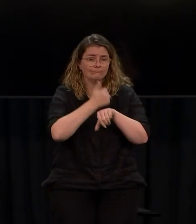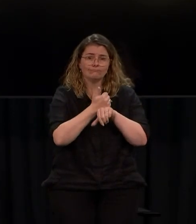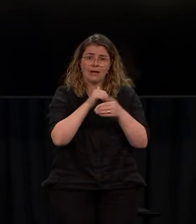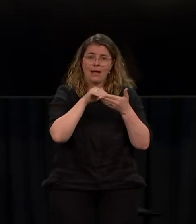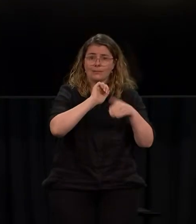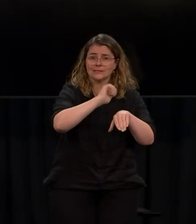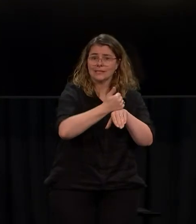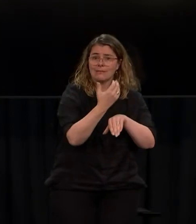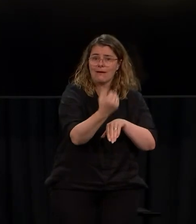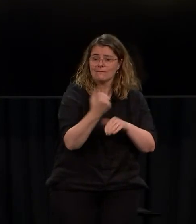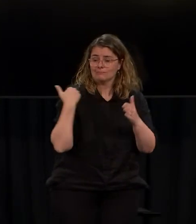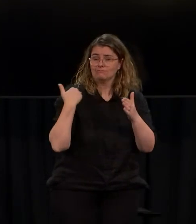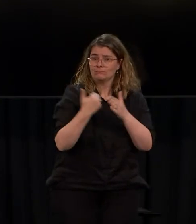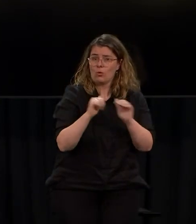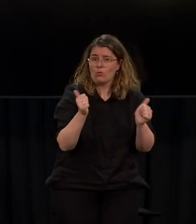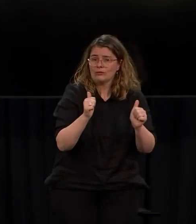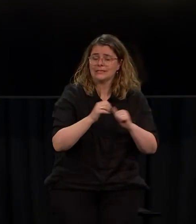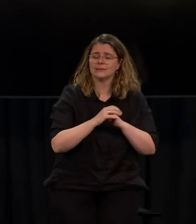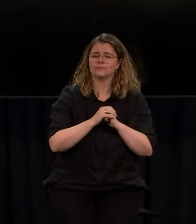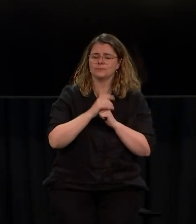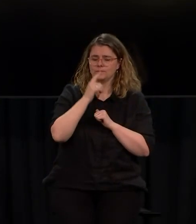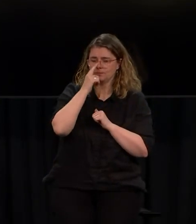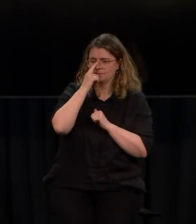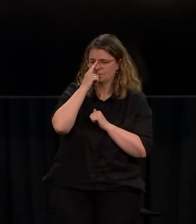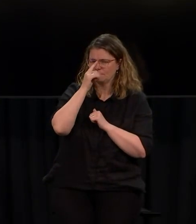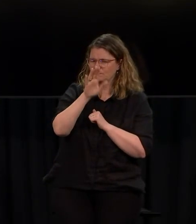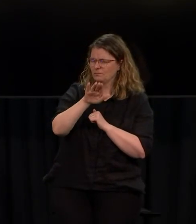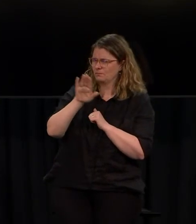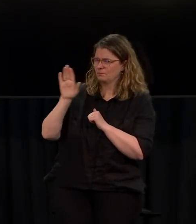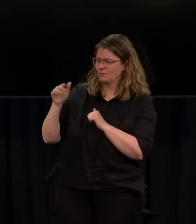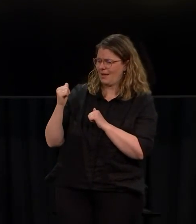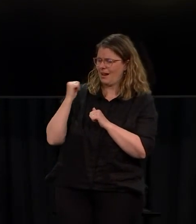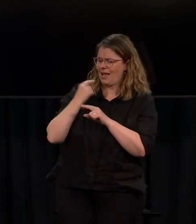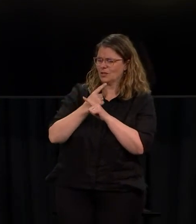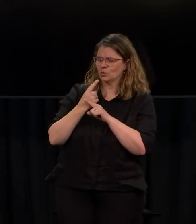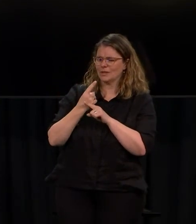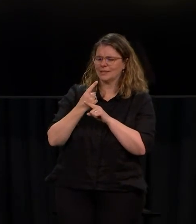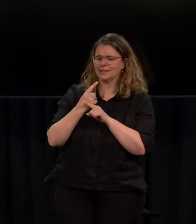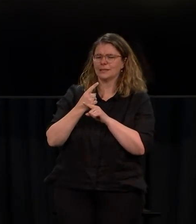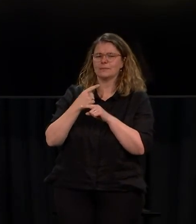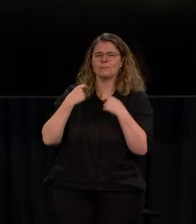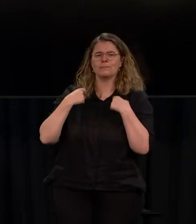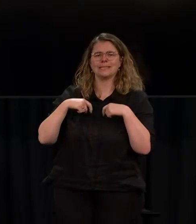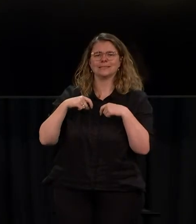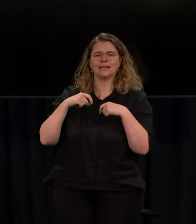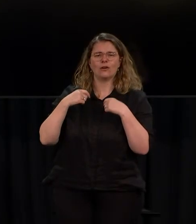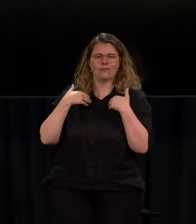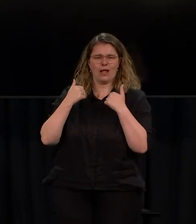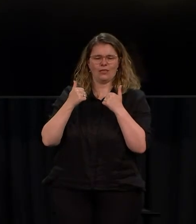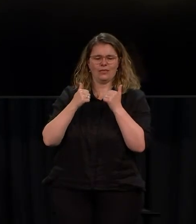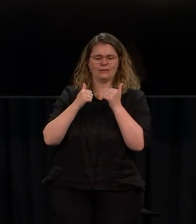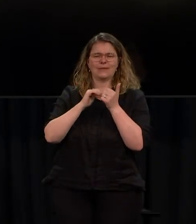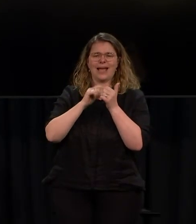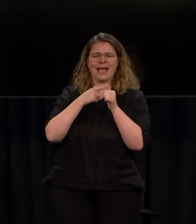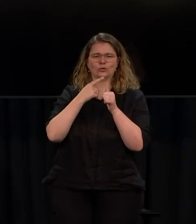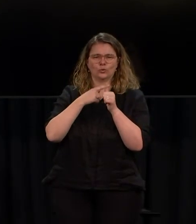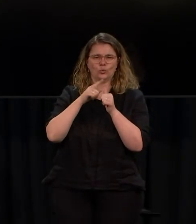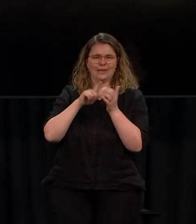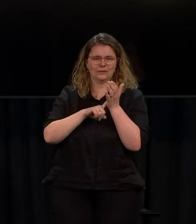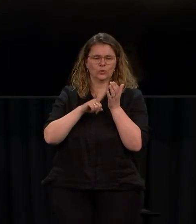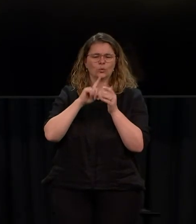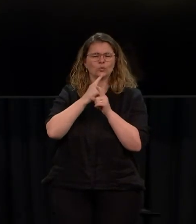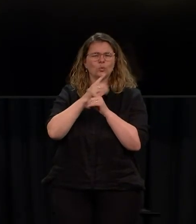those programs. And last week, Andrew Little was speaking about low Māori vaccination rates and suggested poor performance could be related